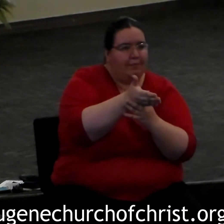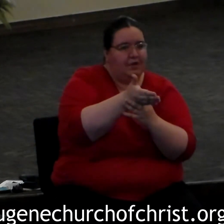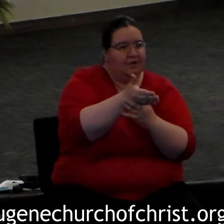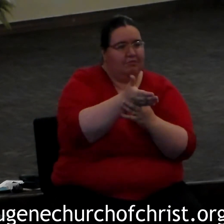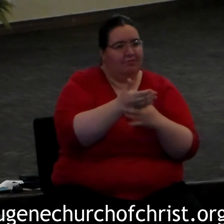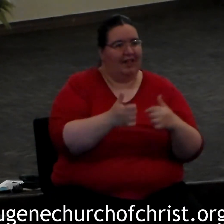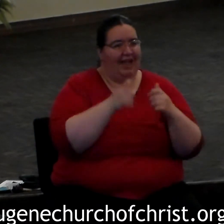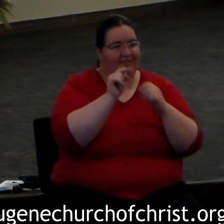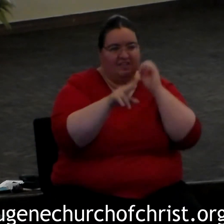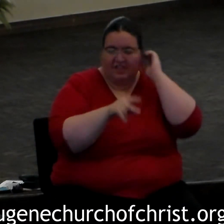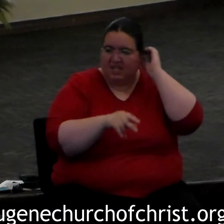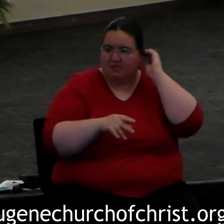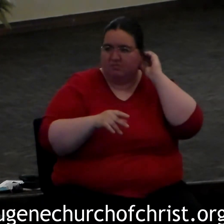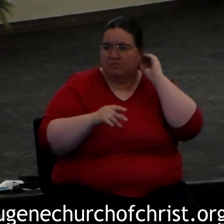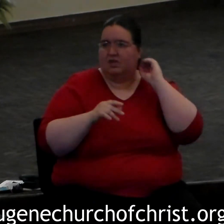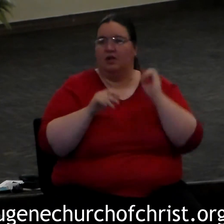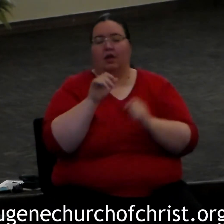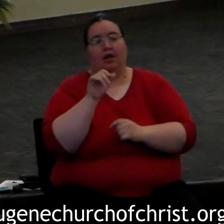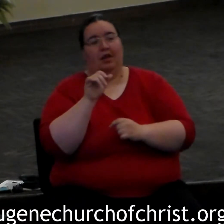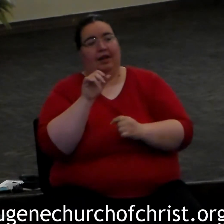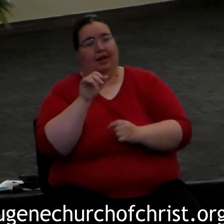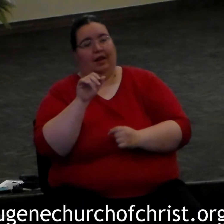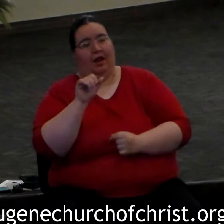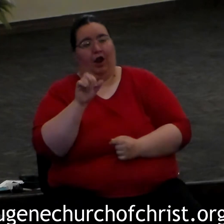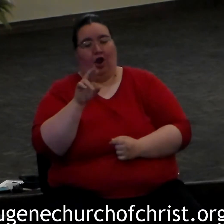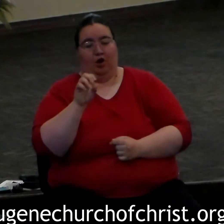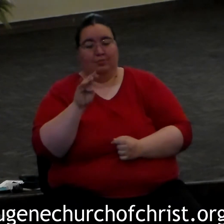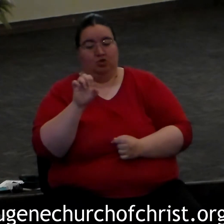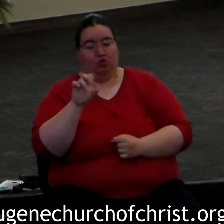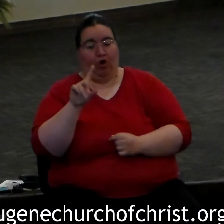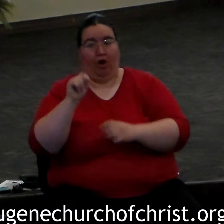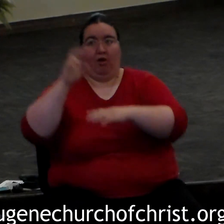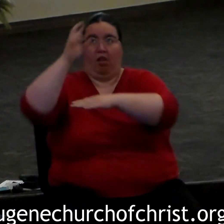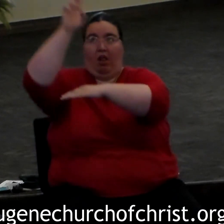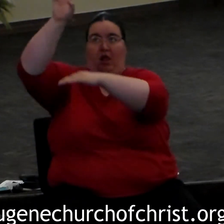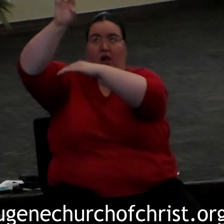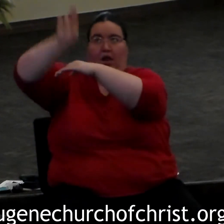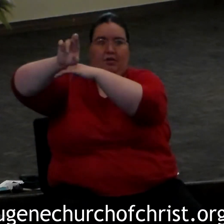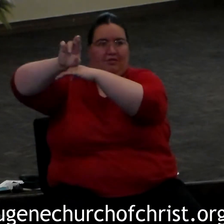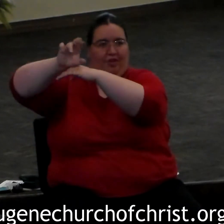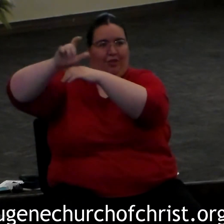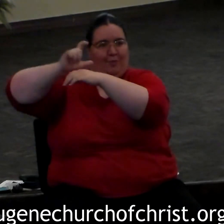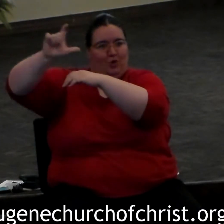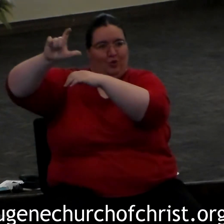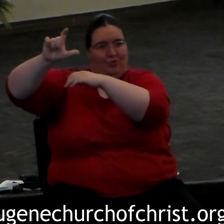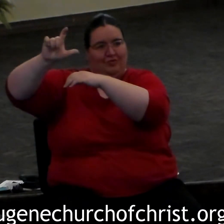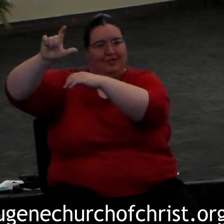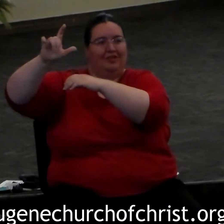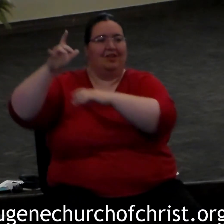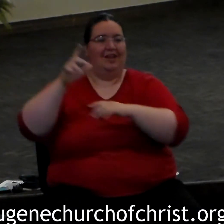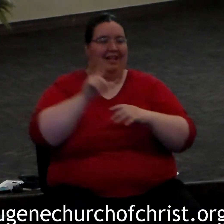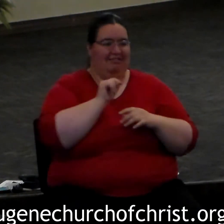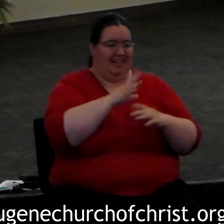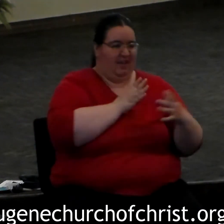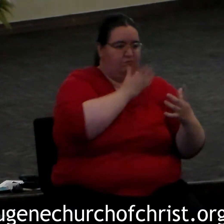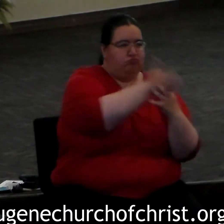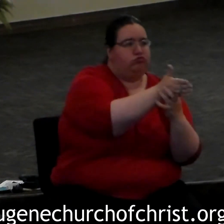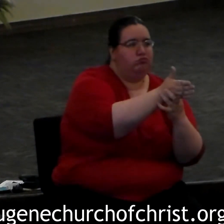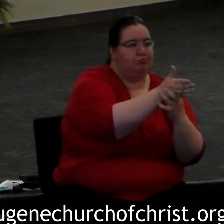on the moon, Cronkite breaks in on CBS to live TV. It's a big deal. Apollo 12 goes up, they land on the moon again, they break